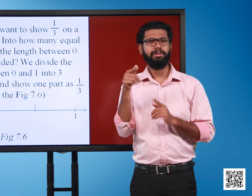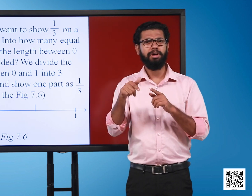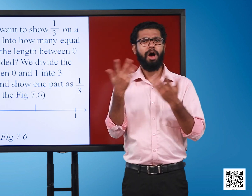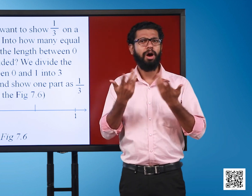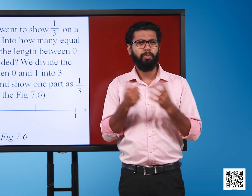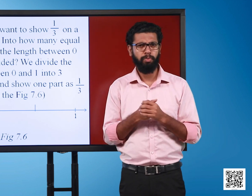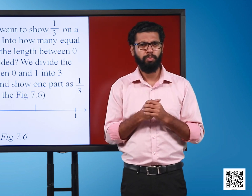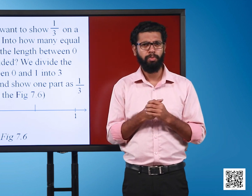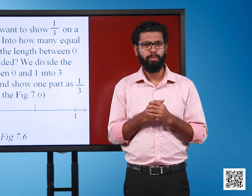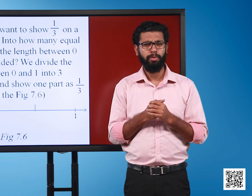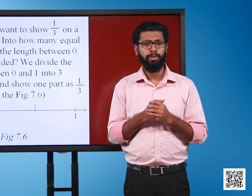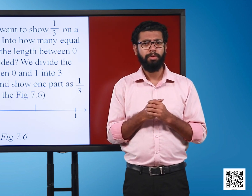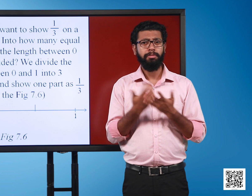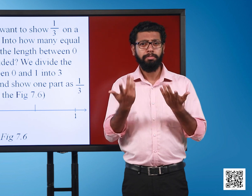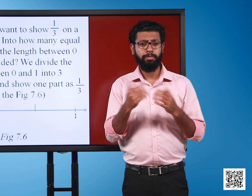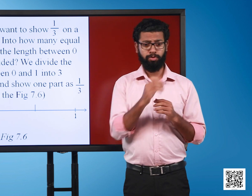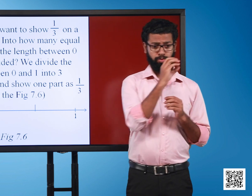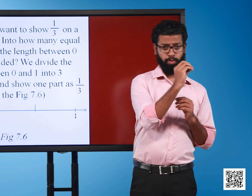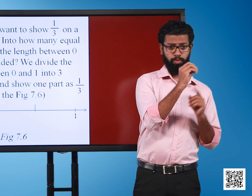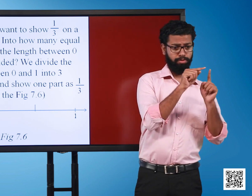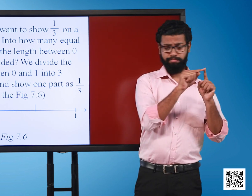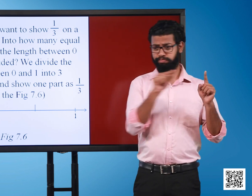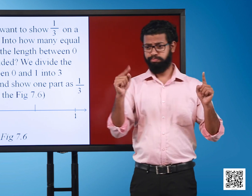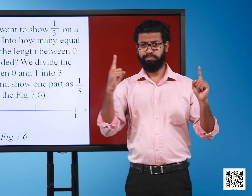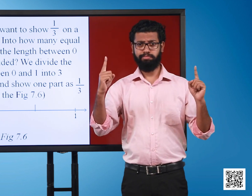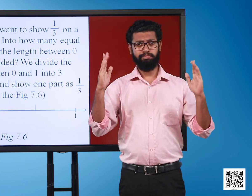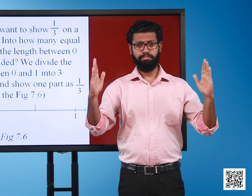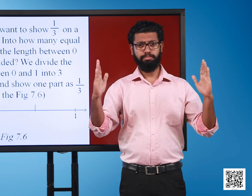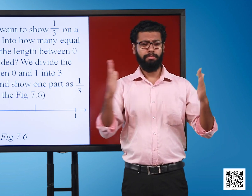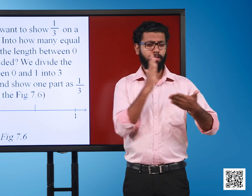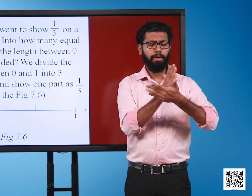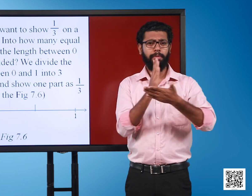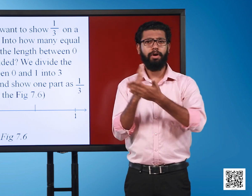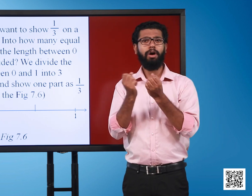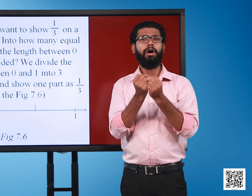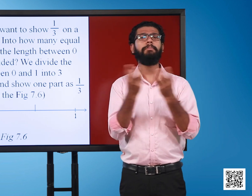Into how many equal parts should the length between 0 and 1 be divided?